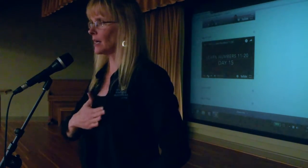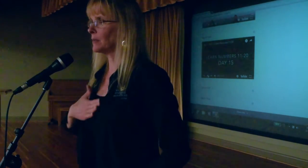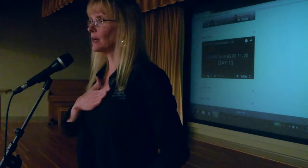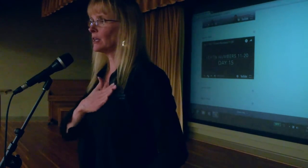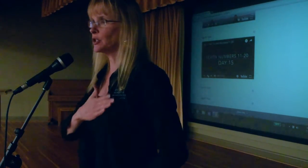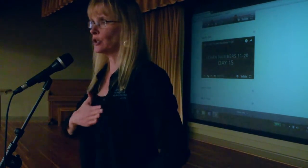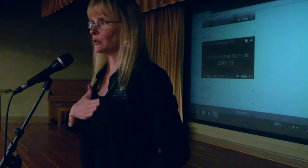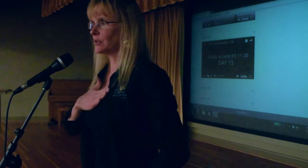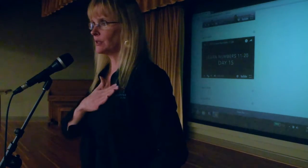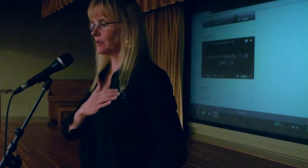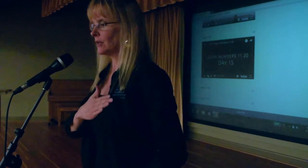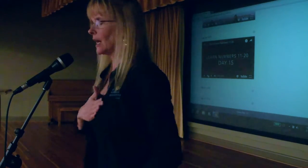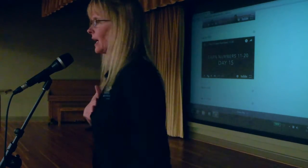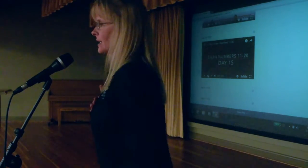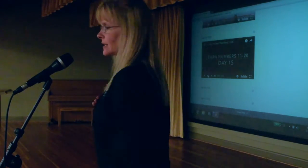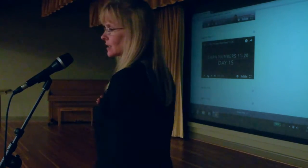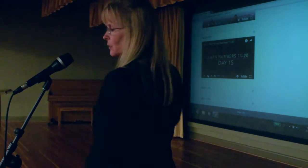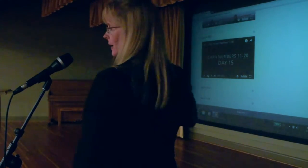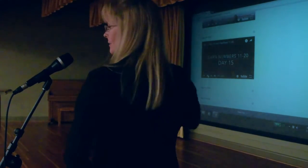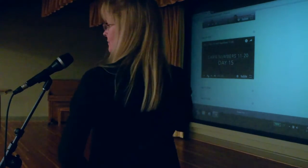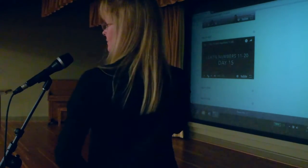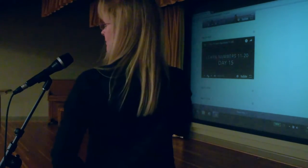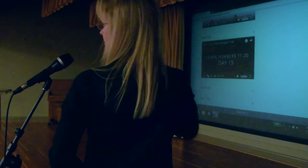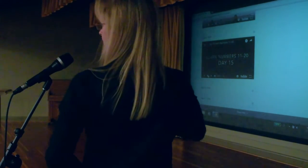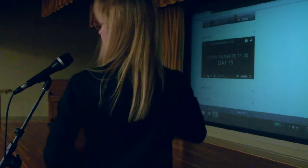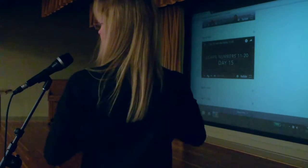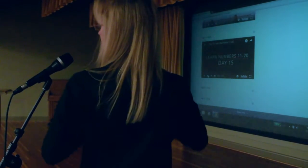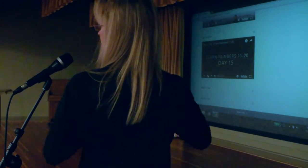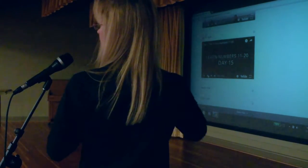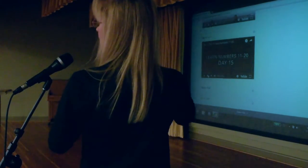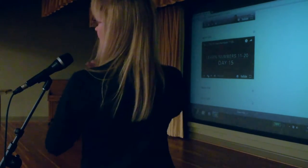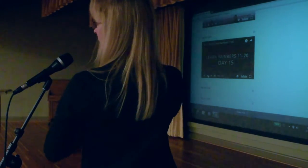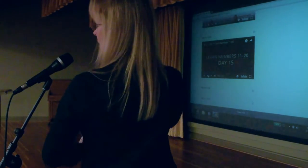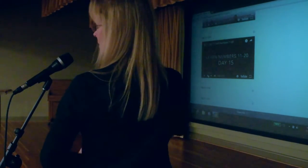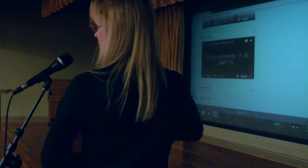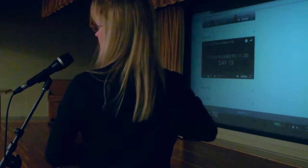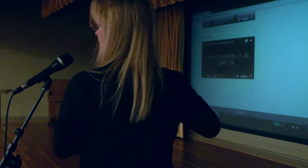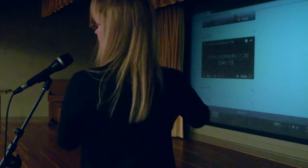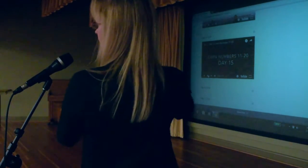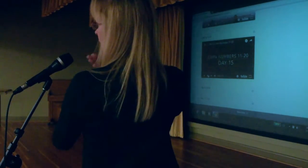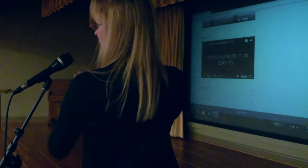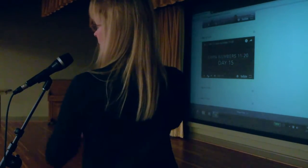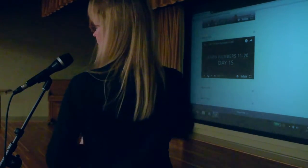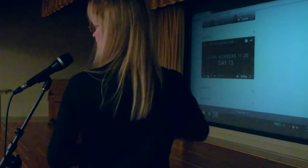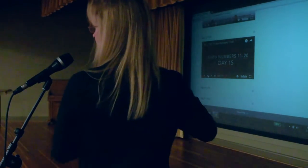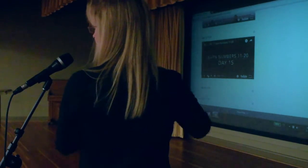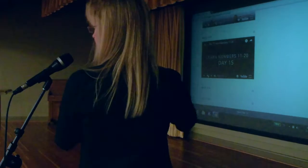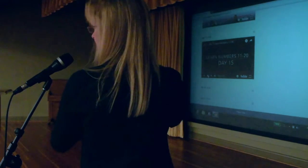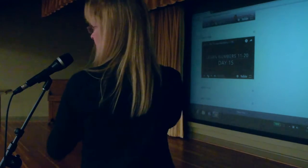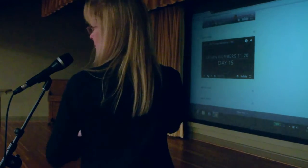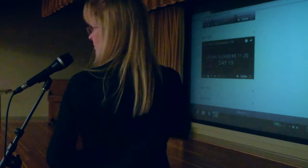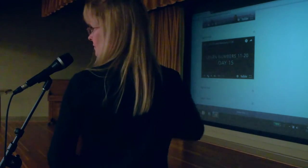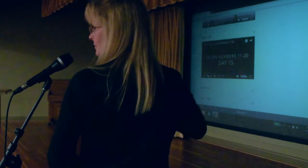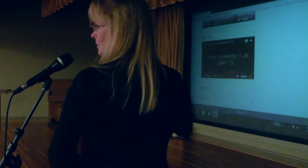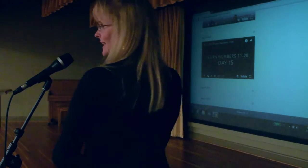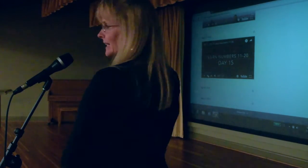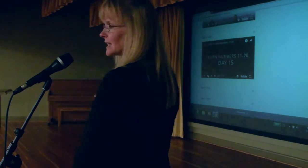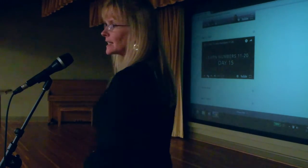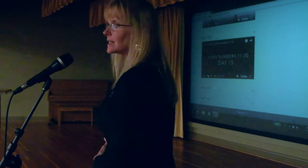but in circles. And it's this way. So go down and around. Please.